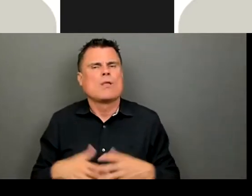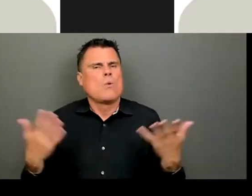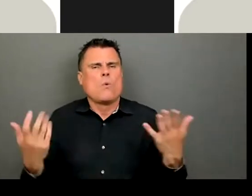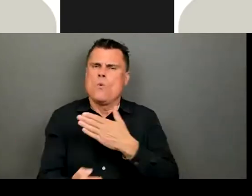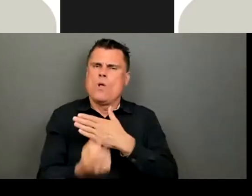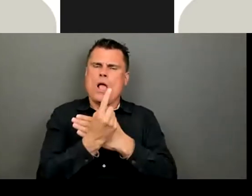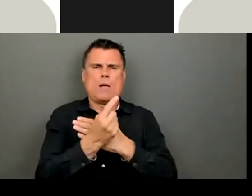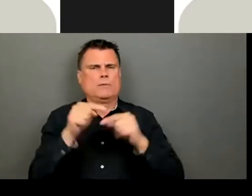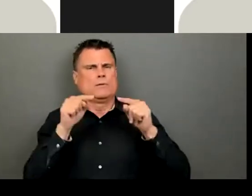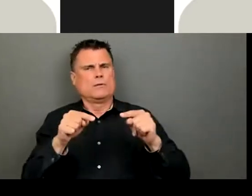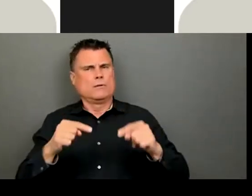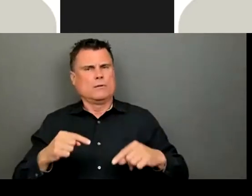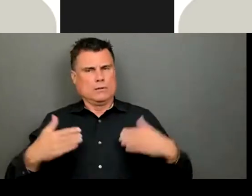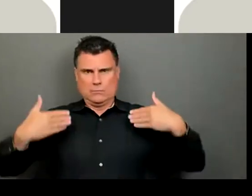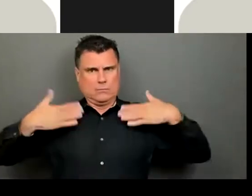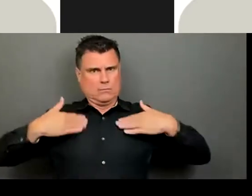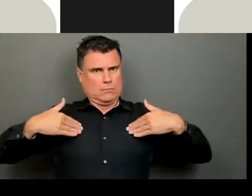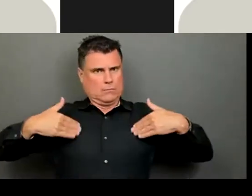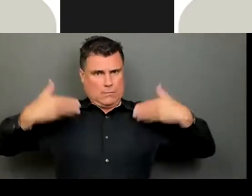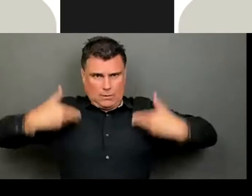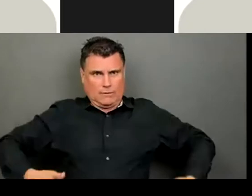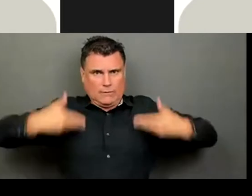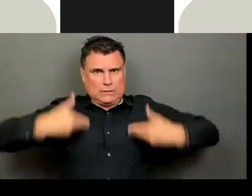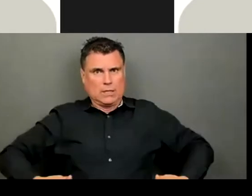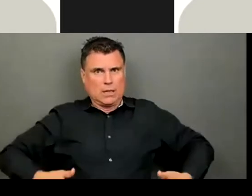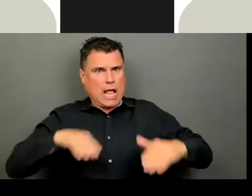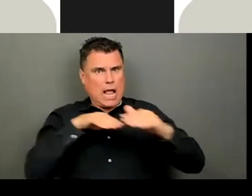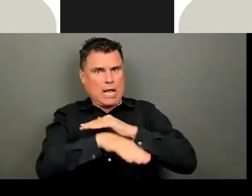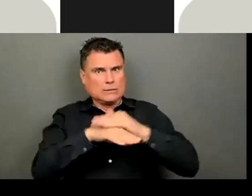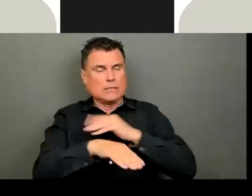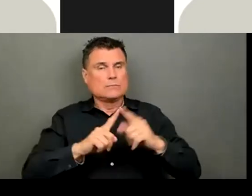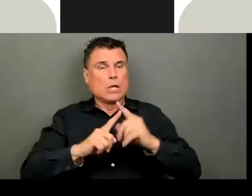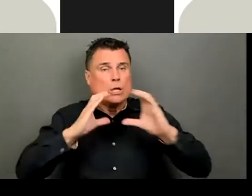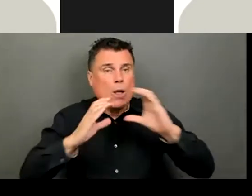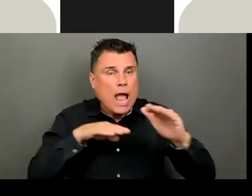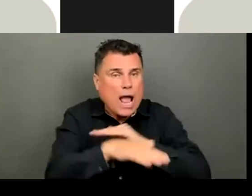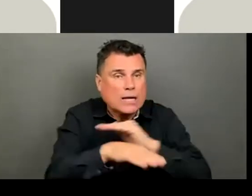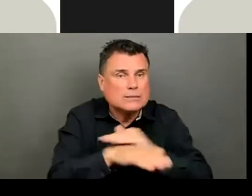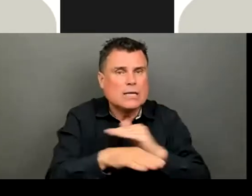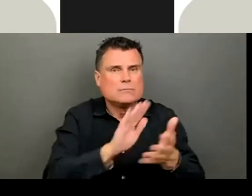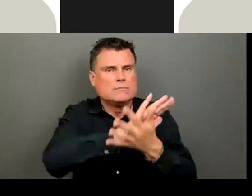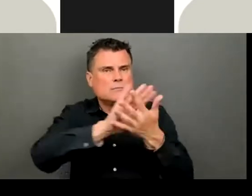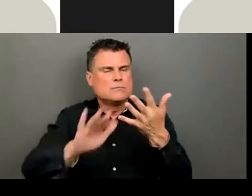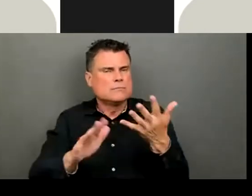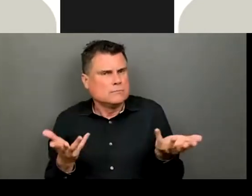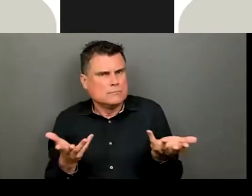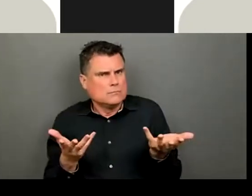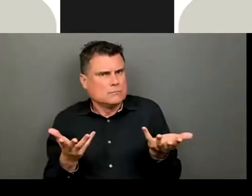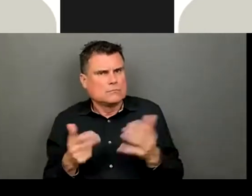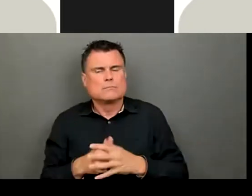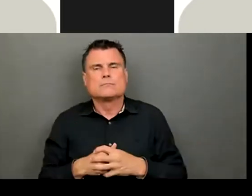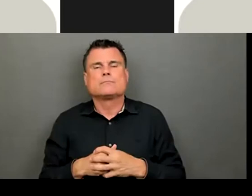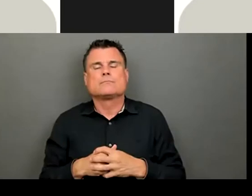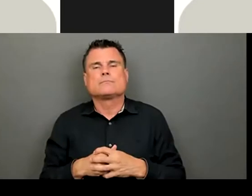of different infrastructure and communication services. Generally, we are focusing on a regular type of services. For